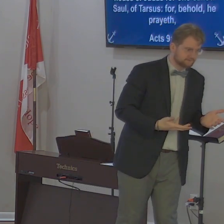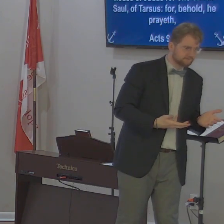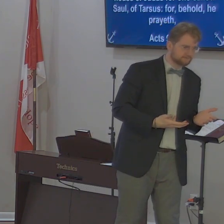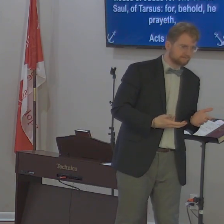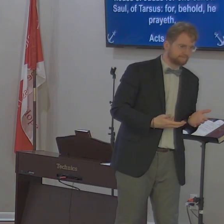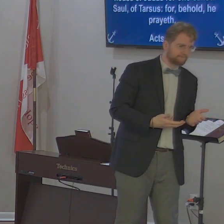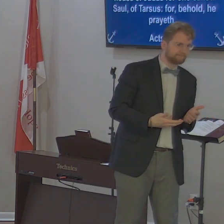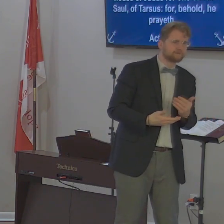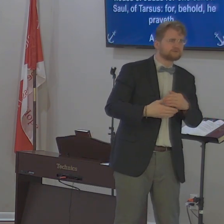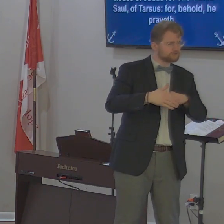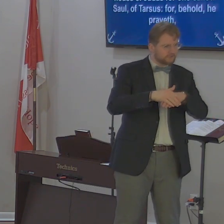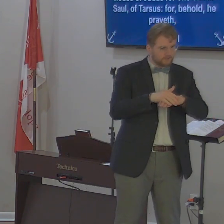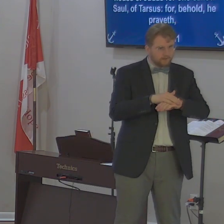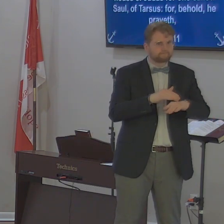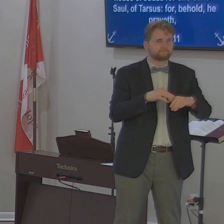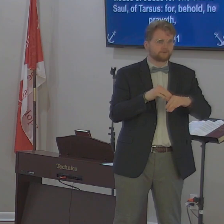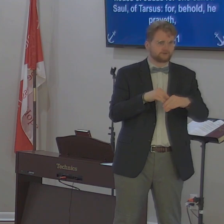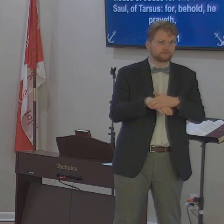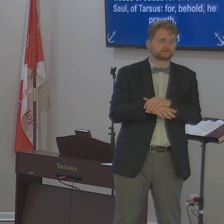There's comfort.